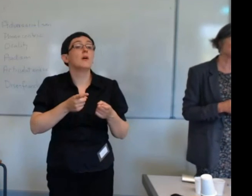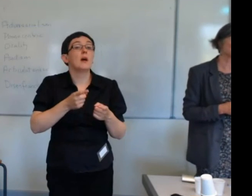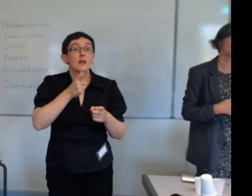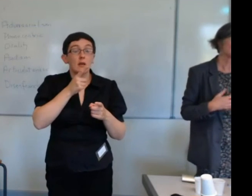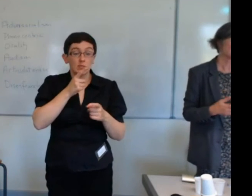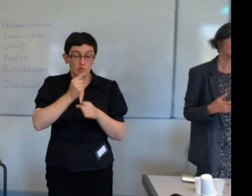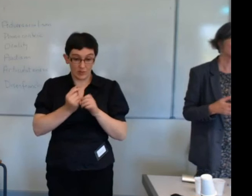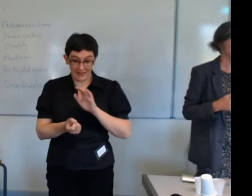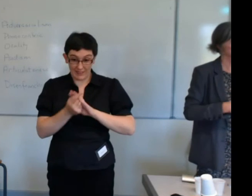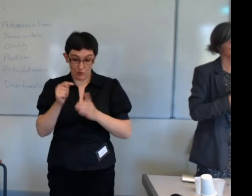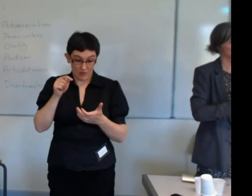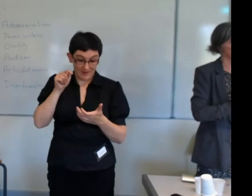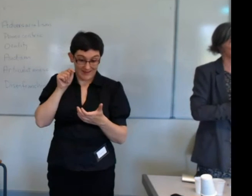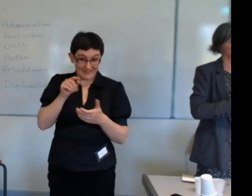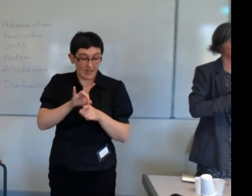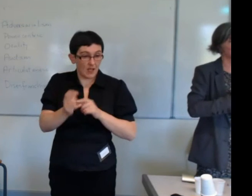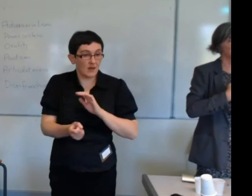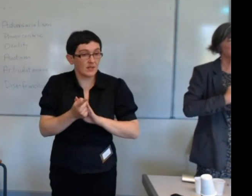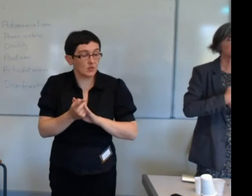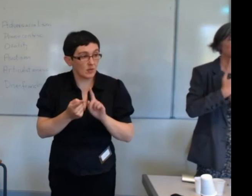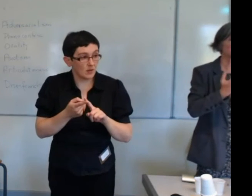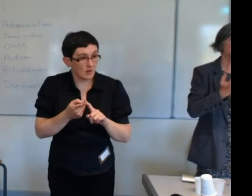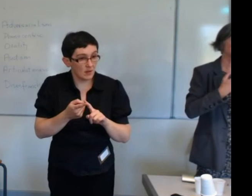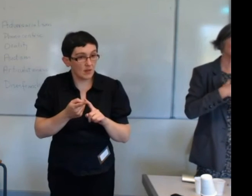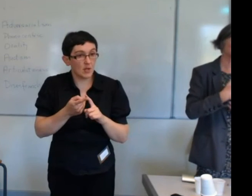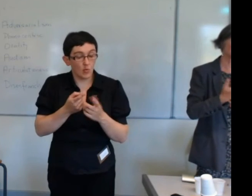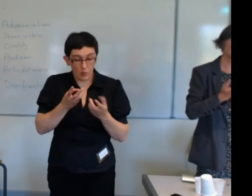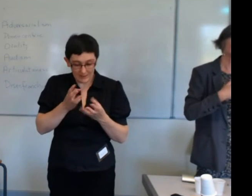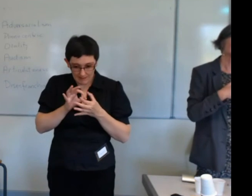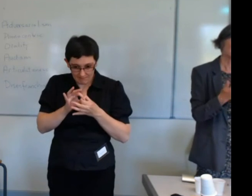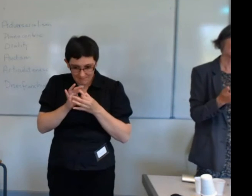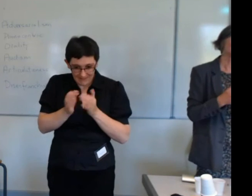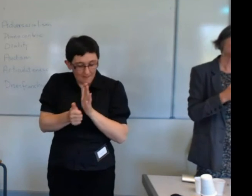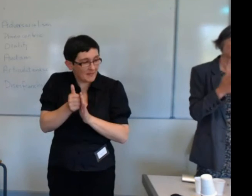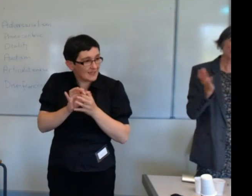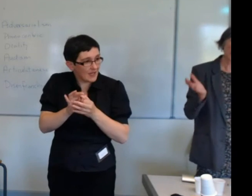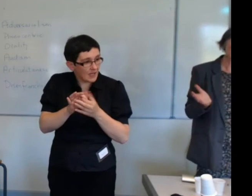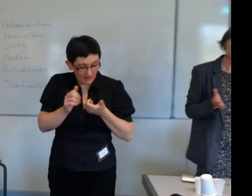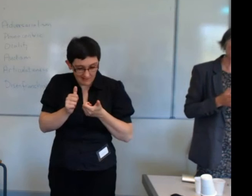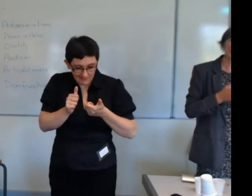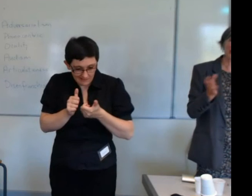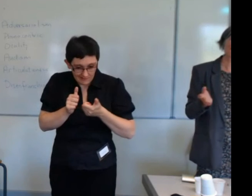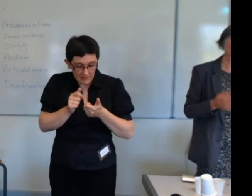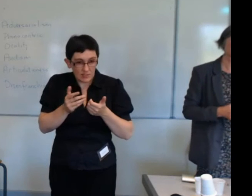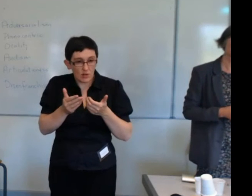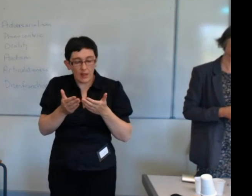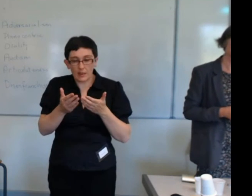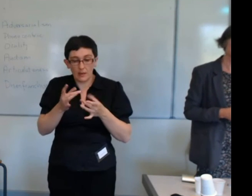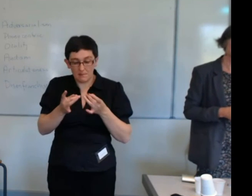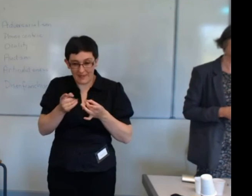issue like this, what you're trying to do is to build a connection, you know, to open up a space for somebody to talk about something,